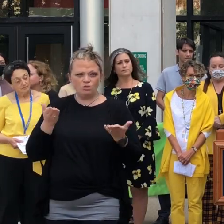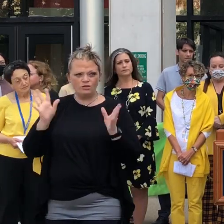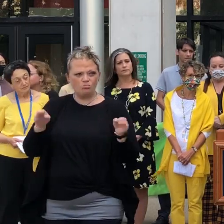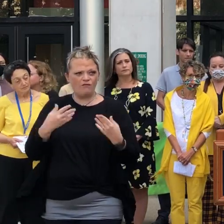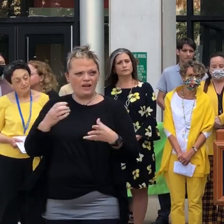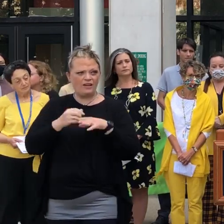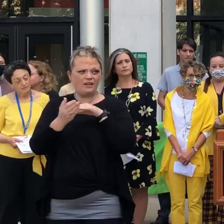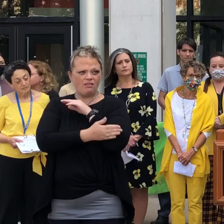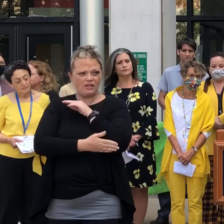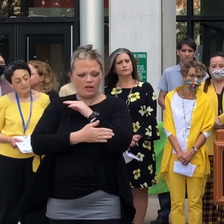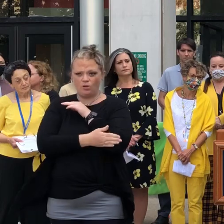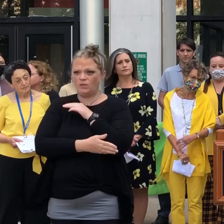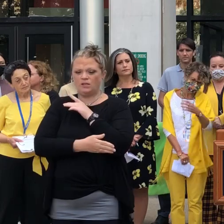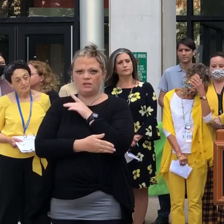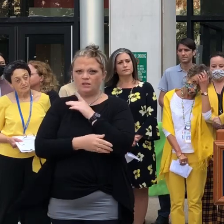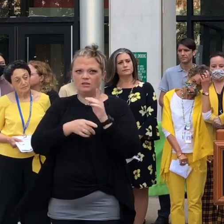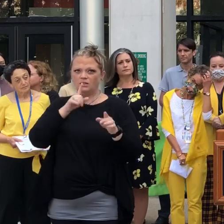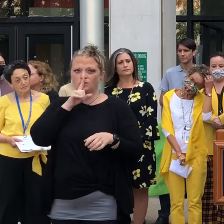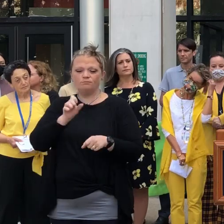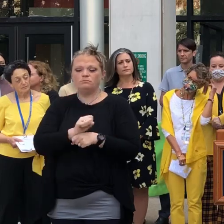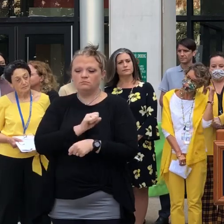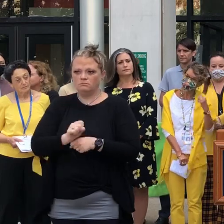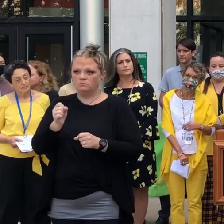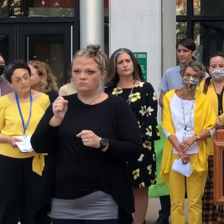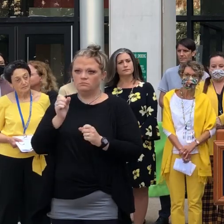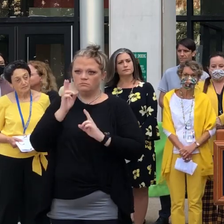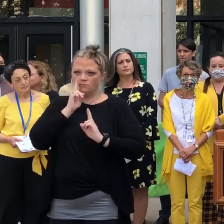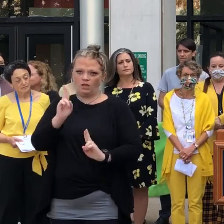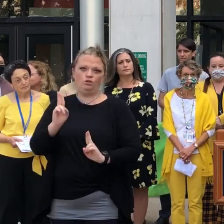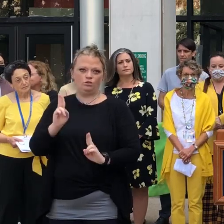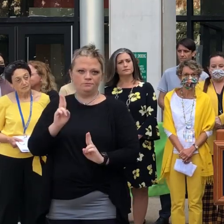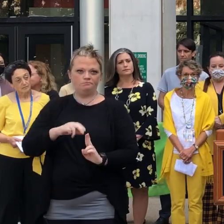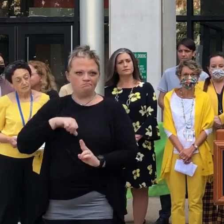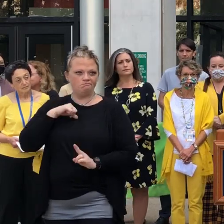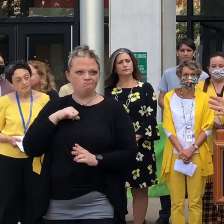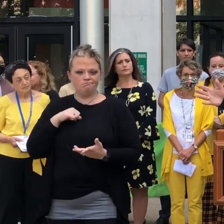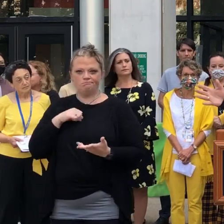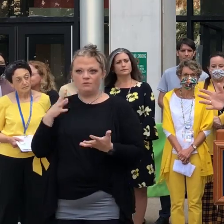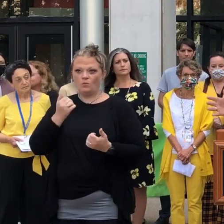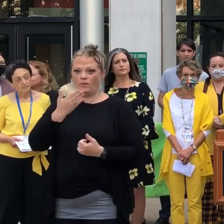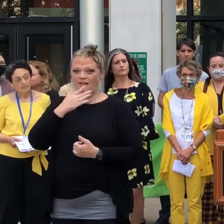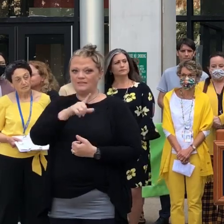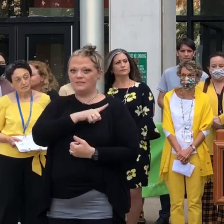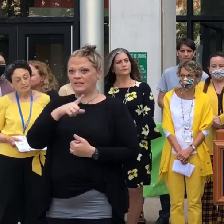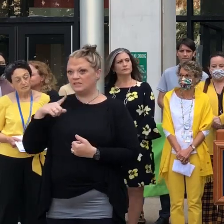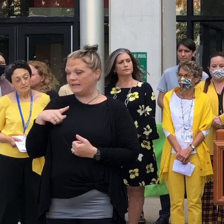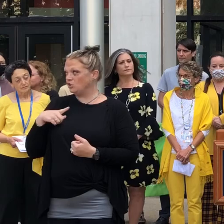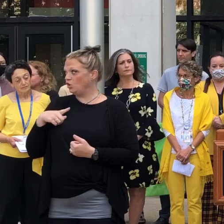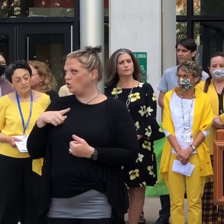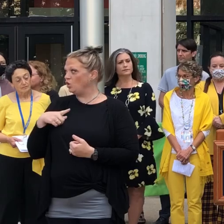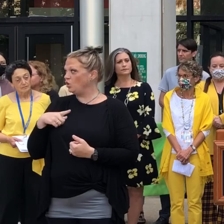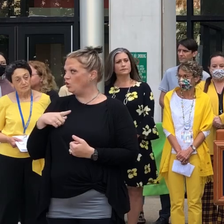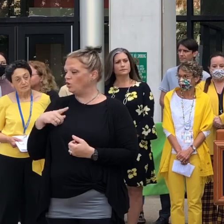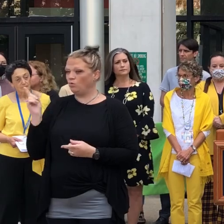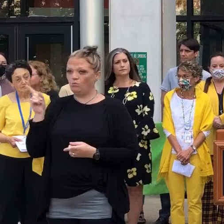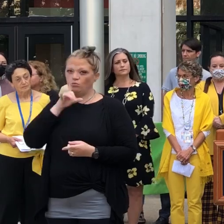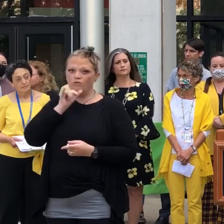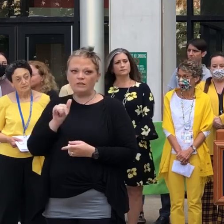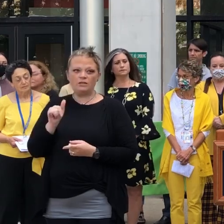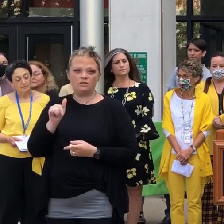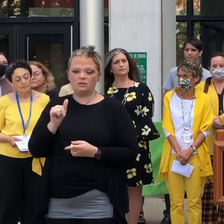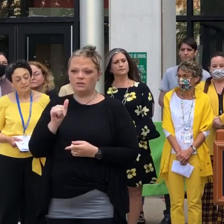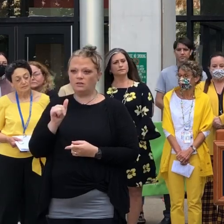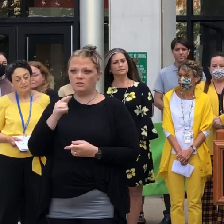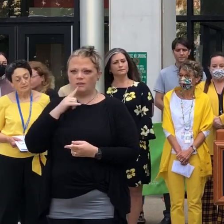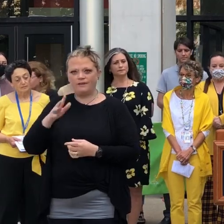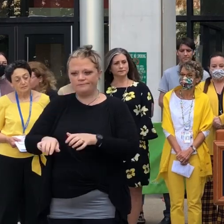county. It's really truly been an honor. And I also want to thank the legislature who have been really risen